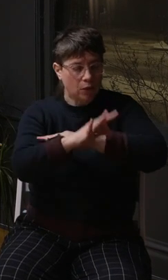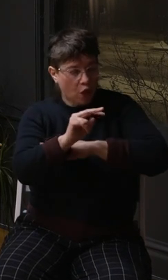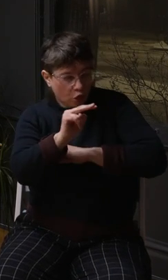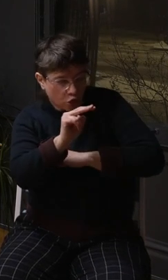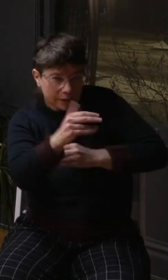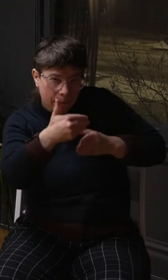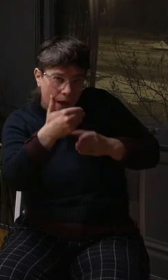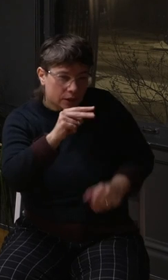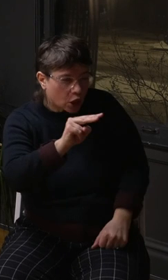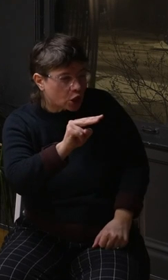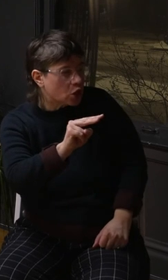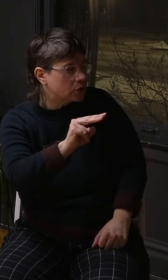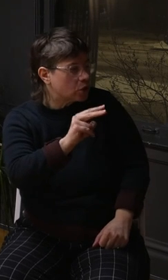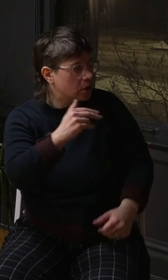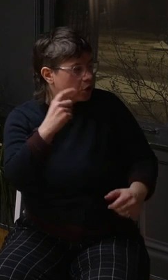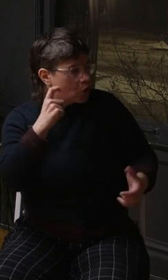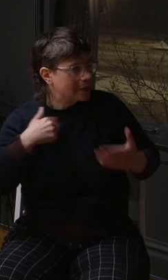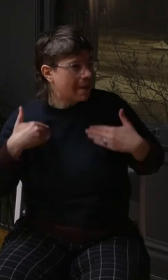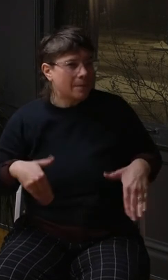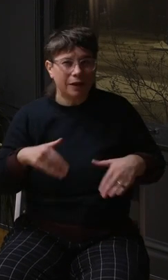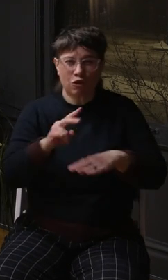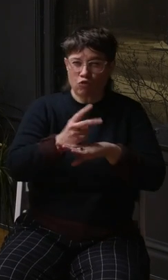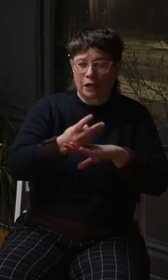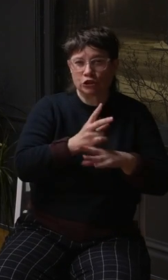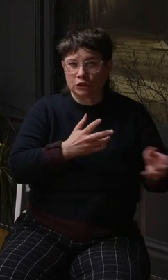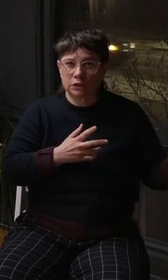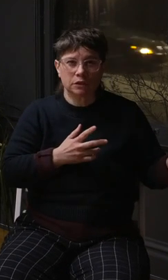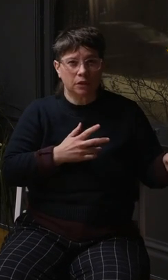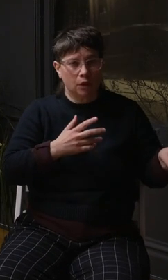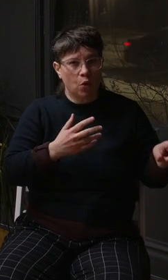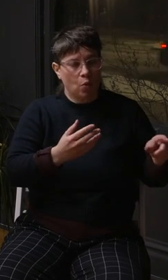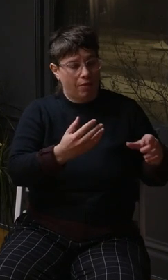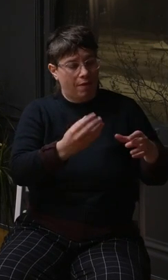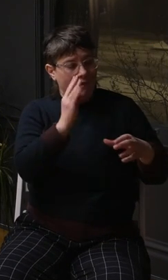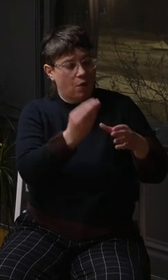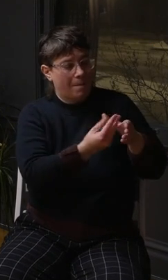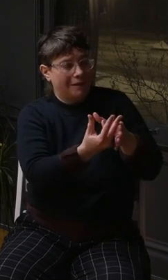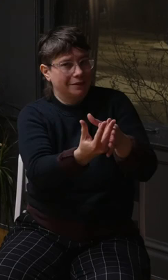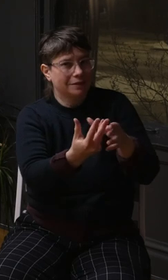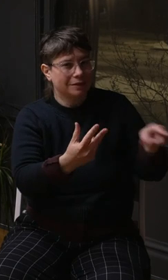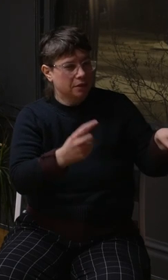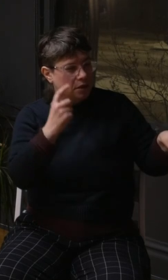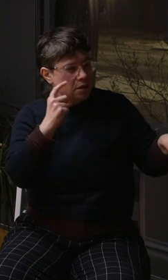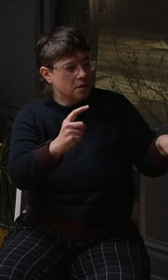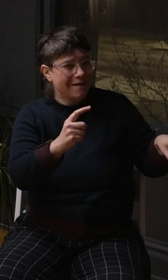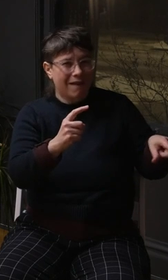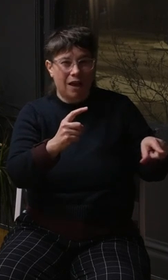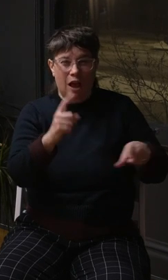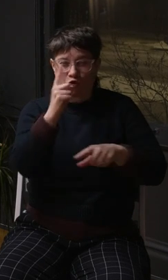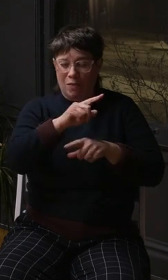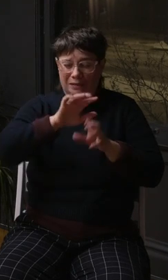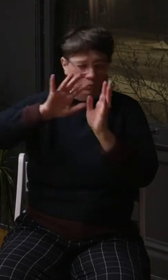into bodies thrashing behind flowered window boxes, hands scratching floods of rats away from